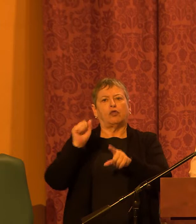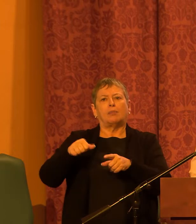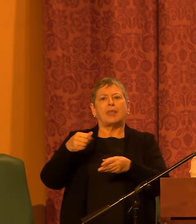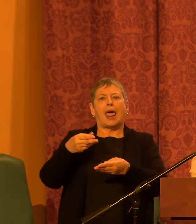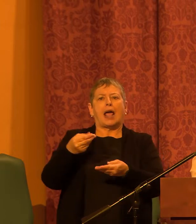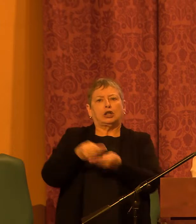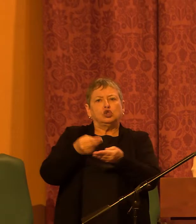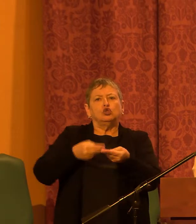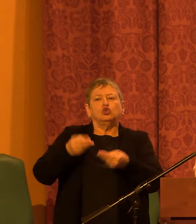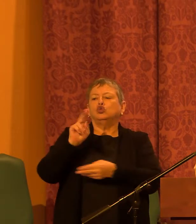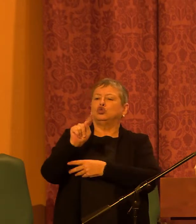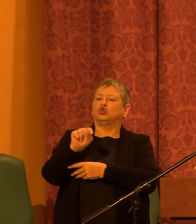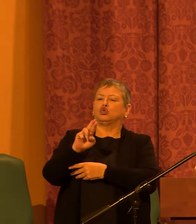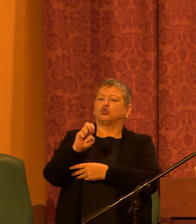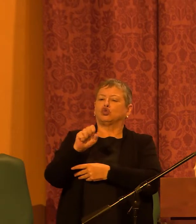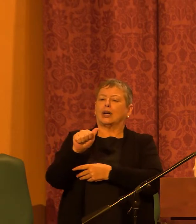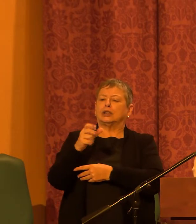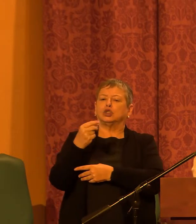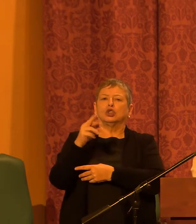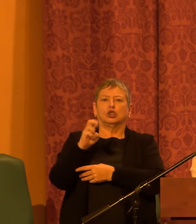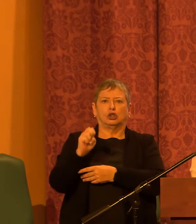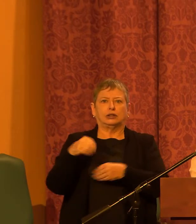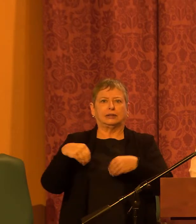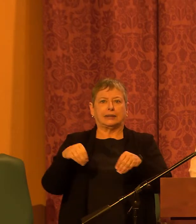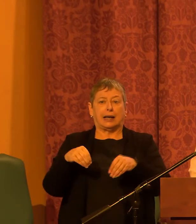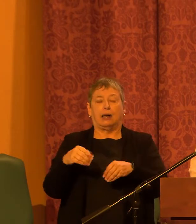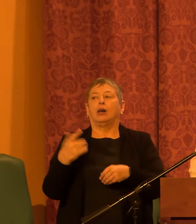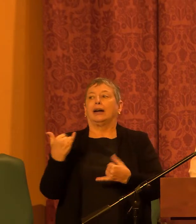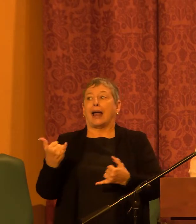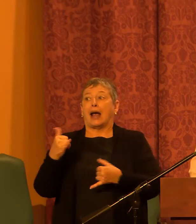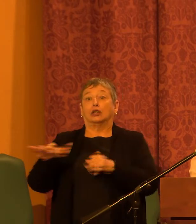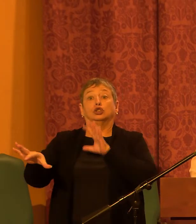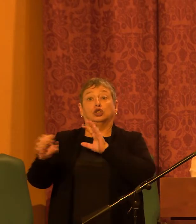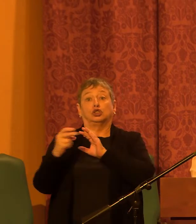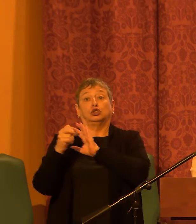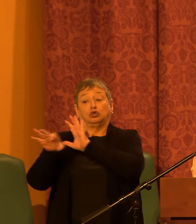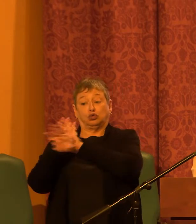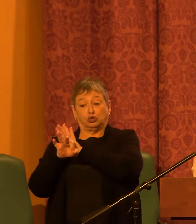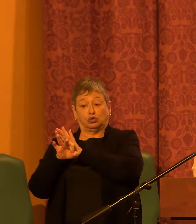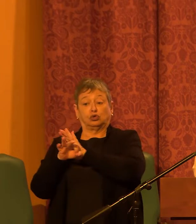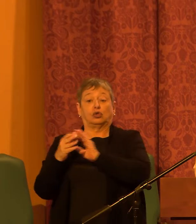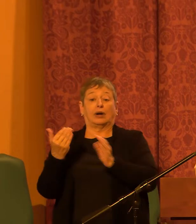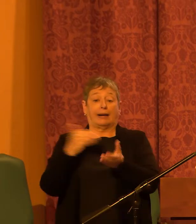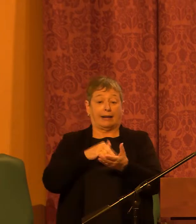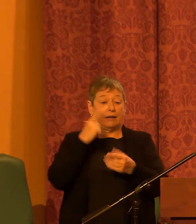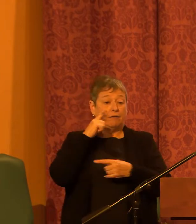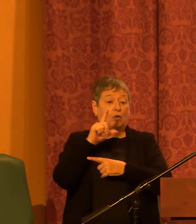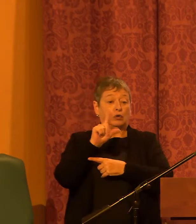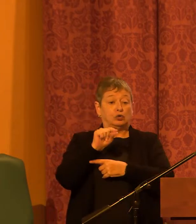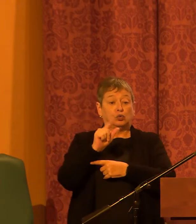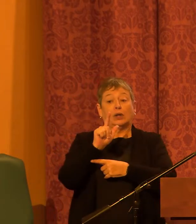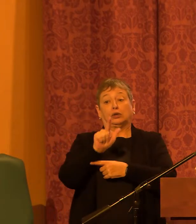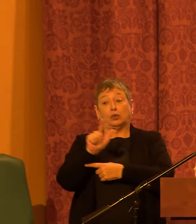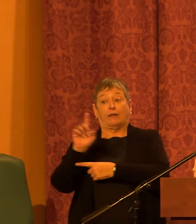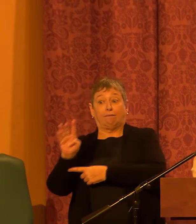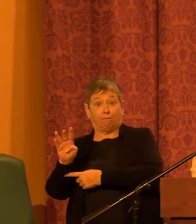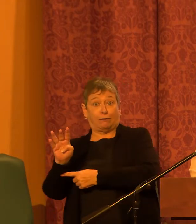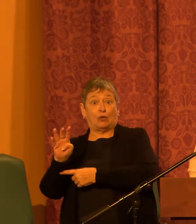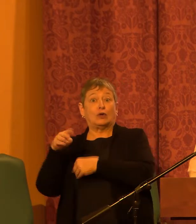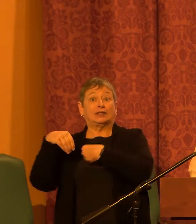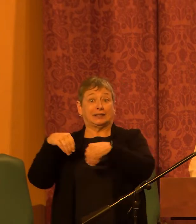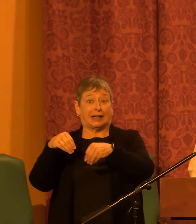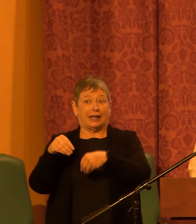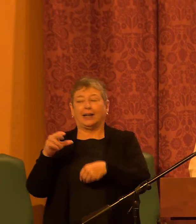Alzheimer's Services has been chosen again for the 2024 sale, and Effie is already